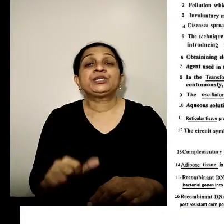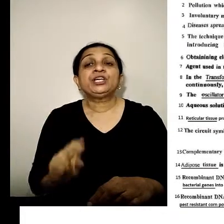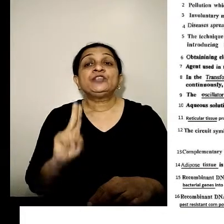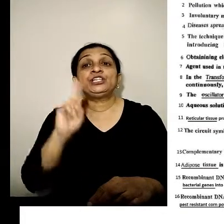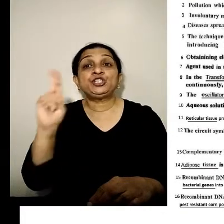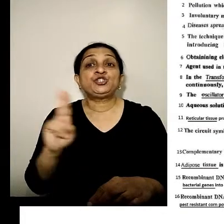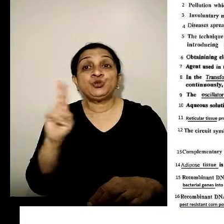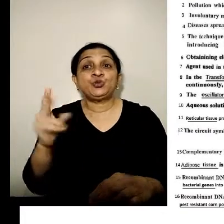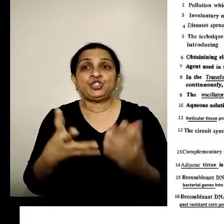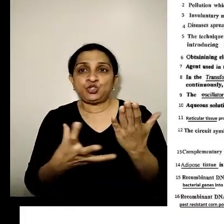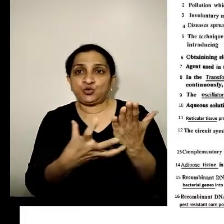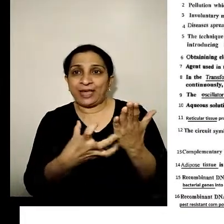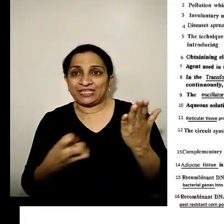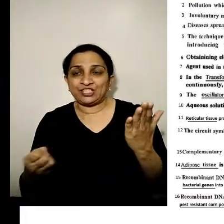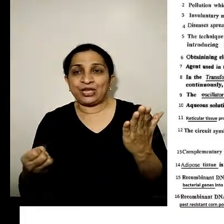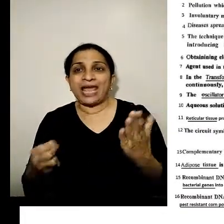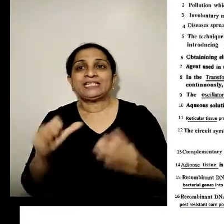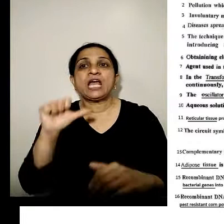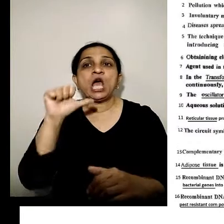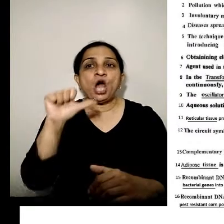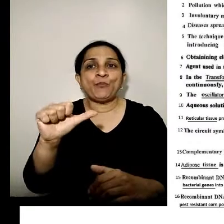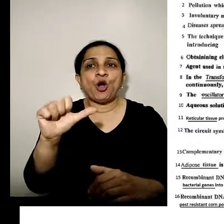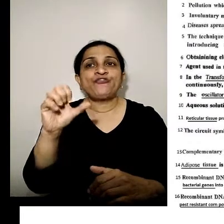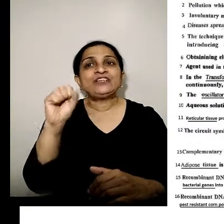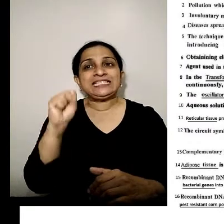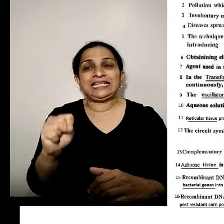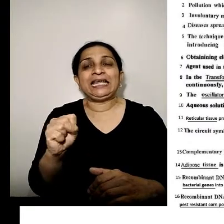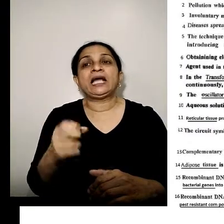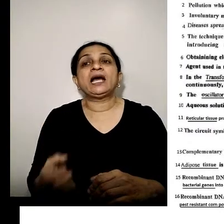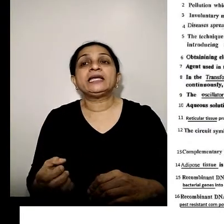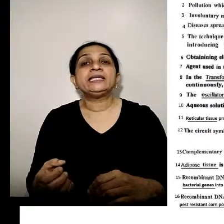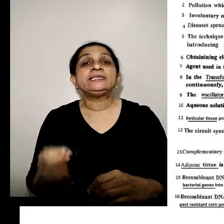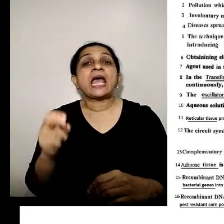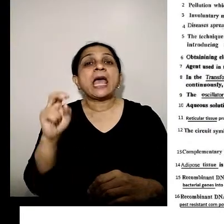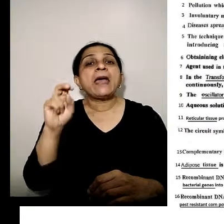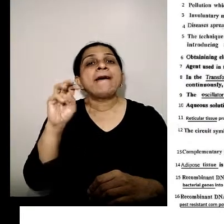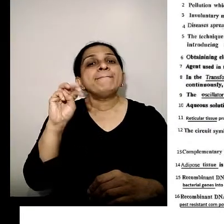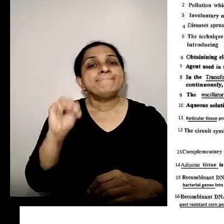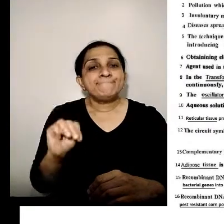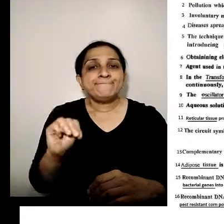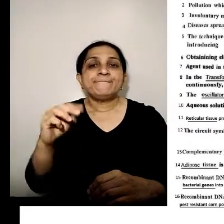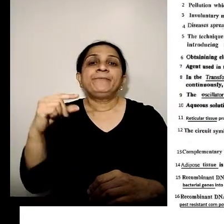Agent that is used to extract amorphous silica is